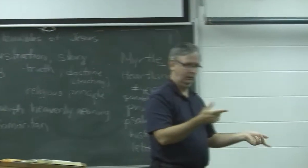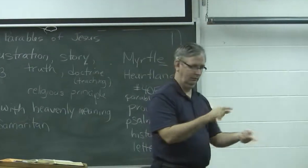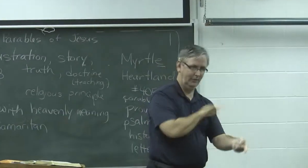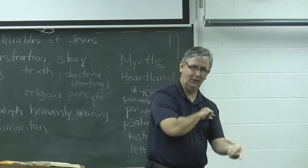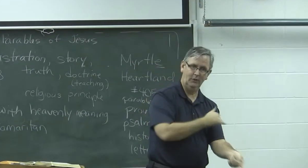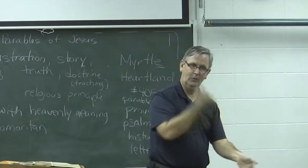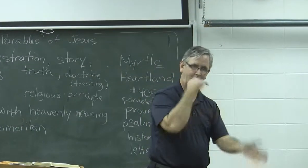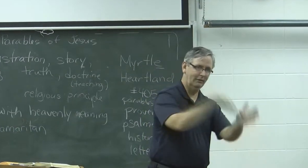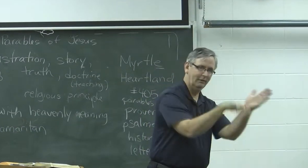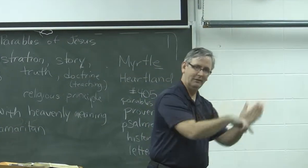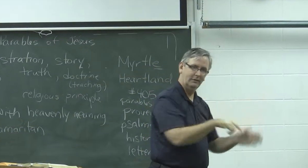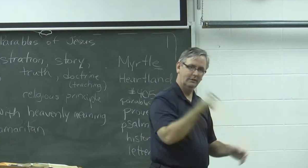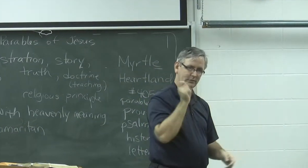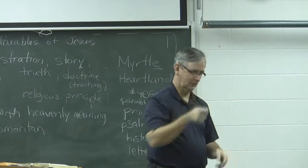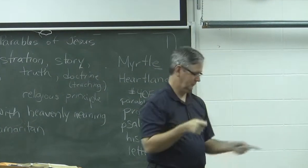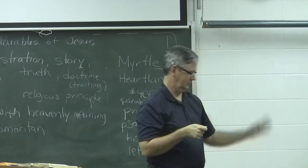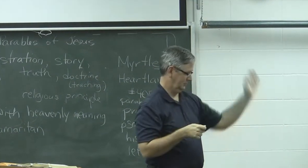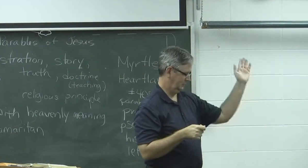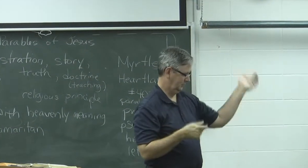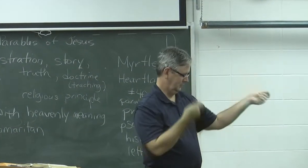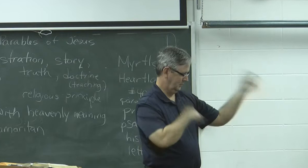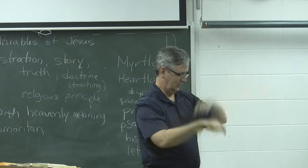It's clear, this story, this man, the court found this man guilty,